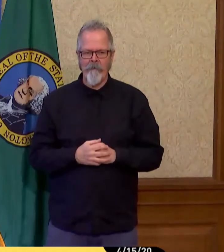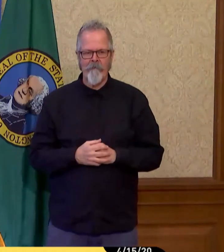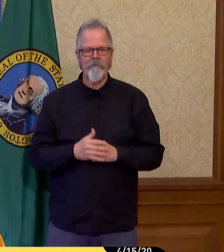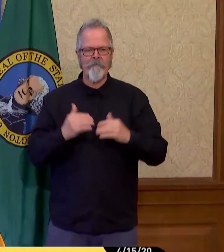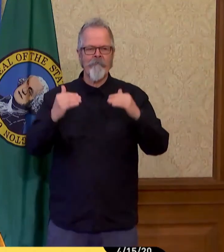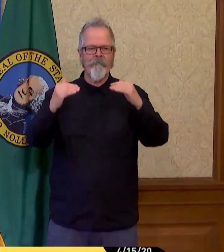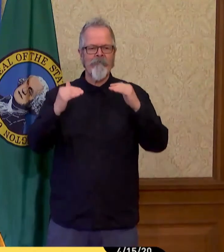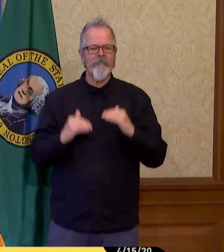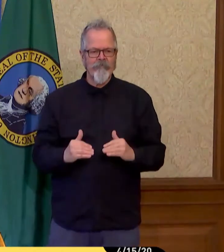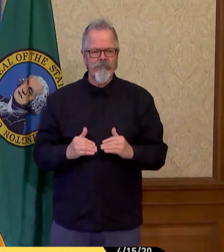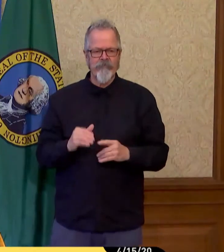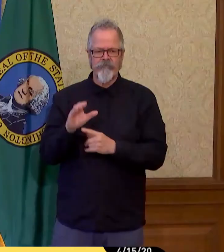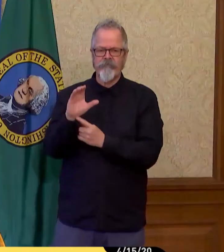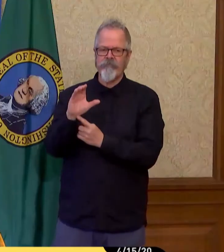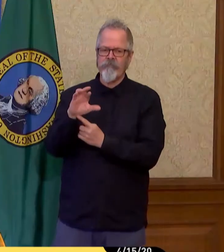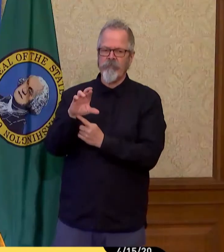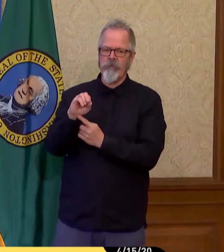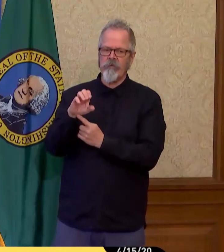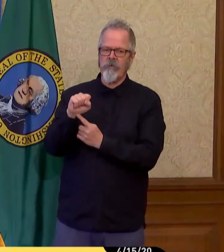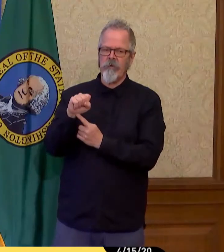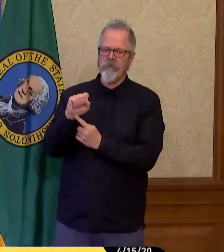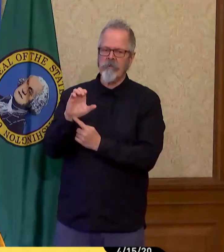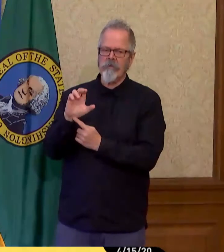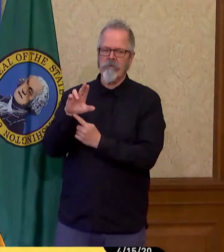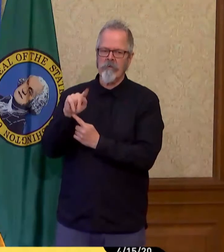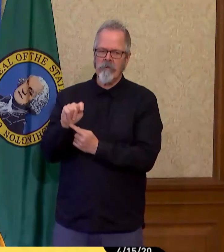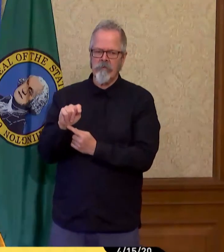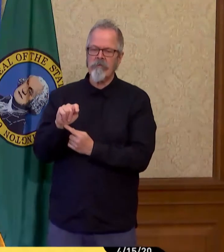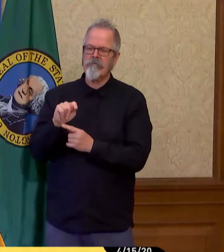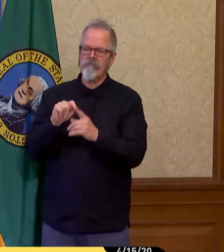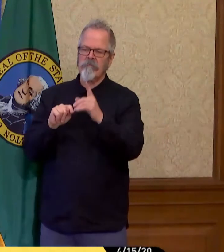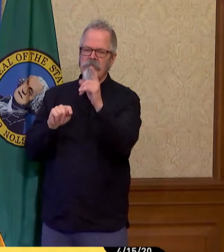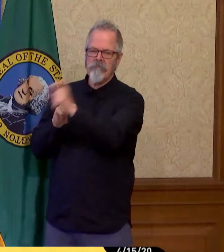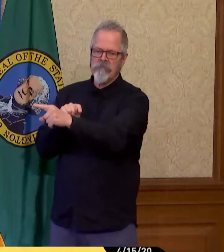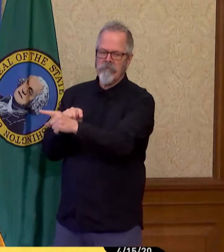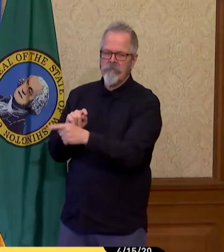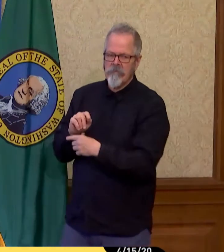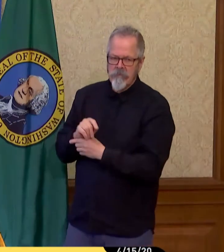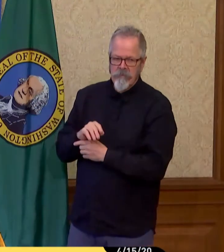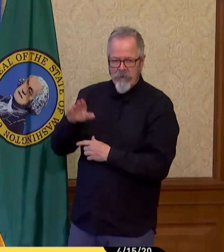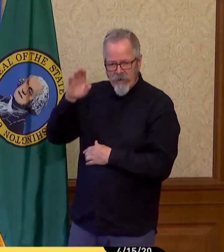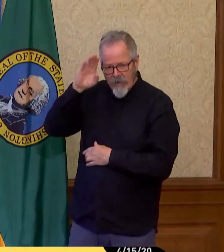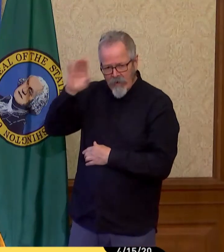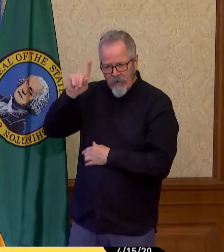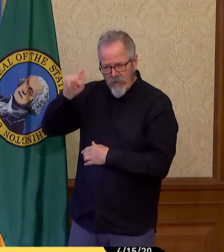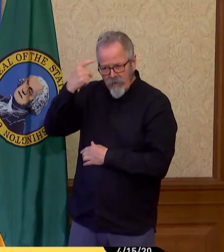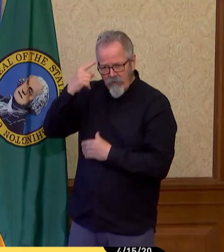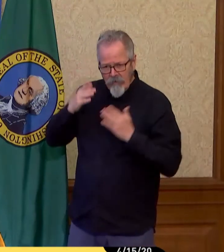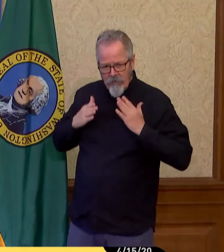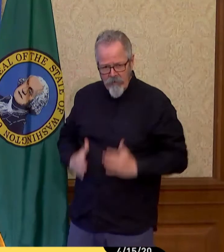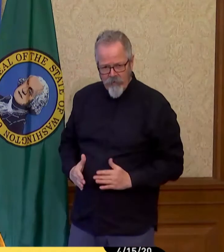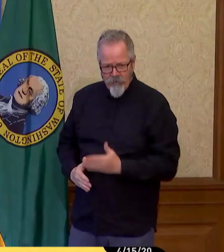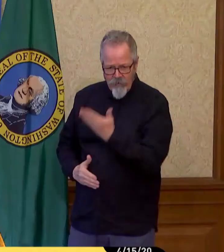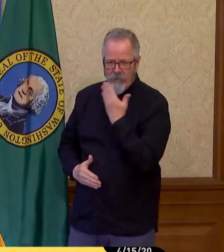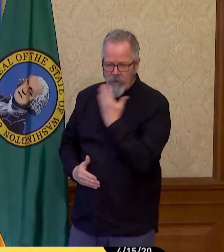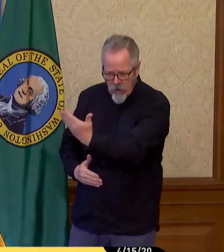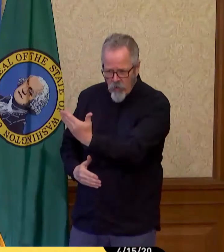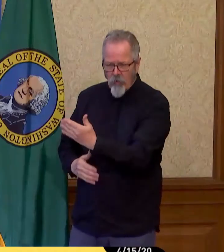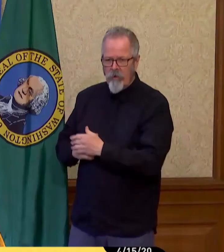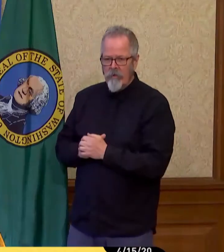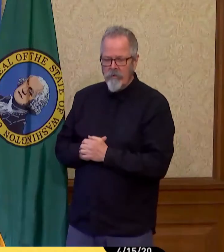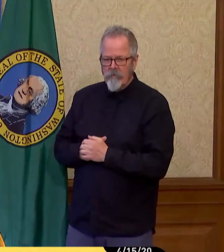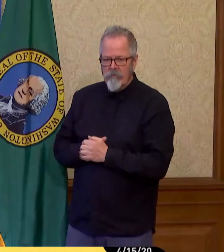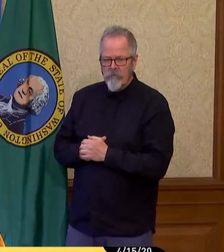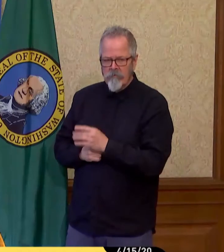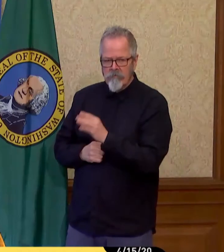Yeah, hi, Governor. Thank you. There's some disparities between each county in Washington in funding and infrastructure of their